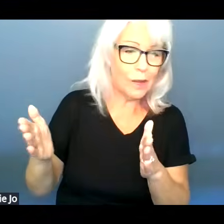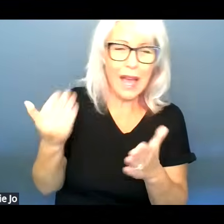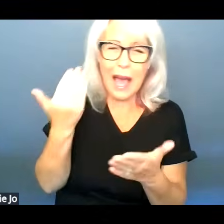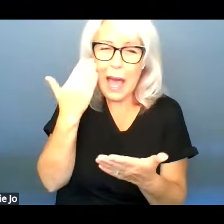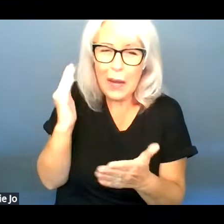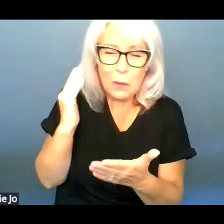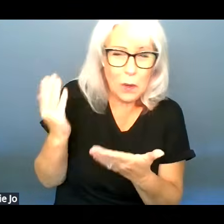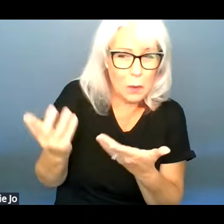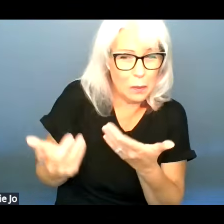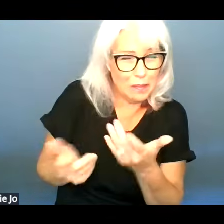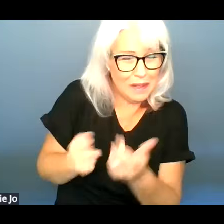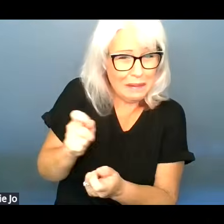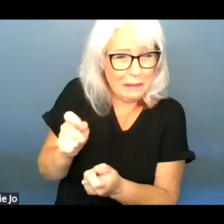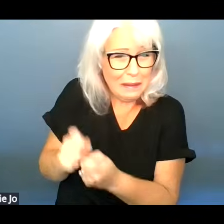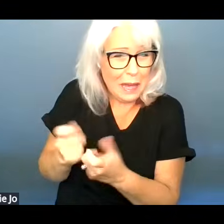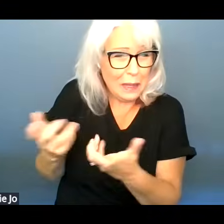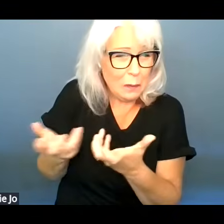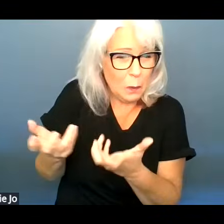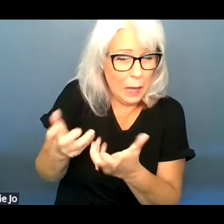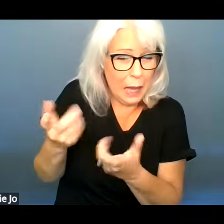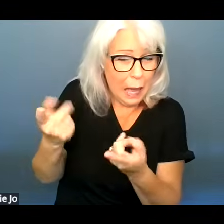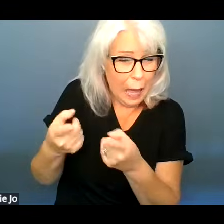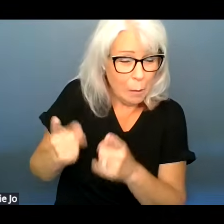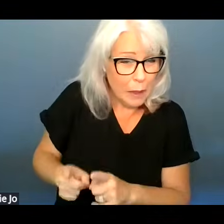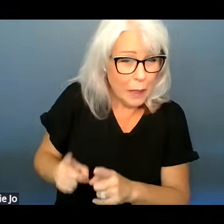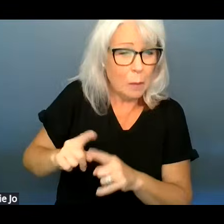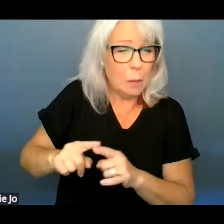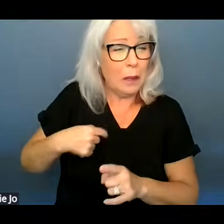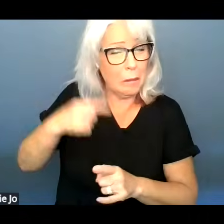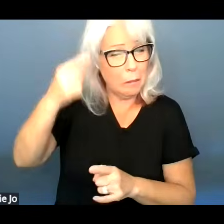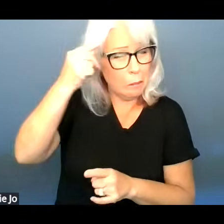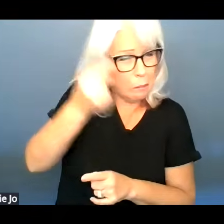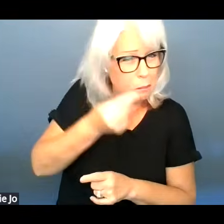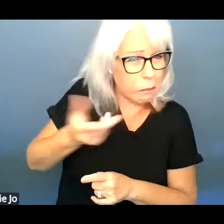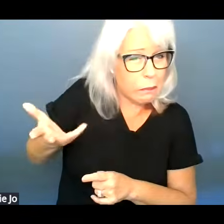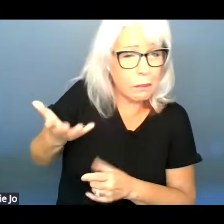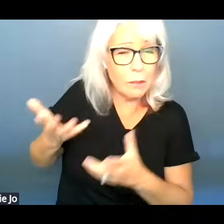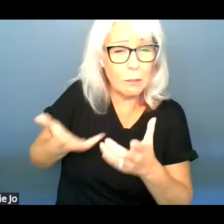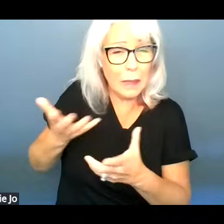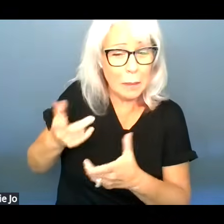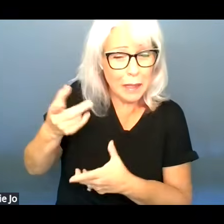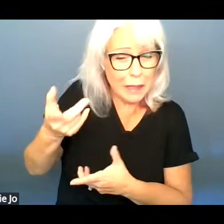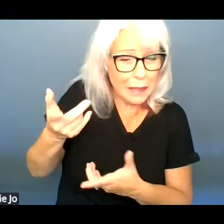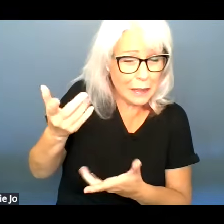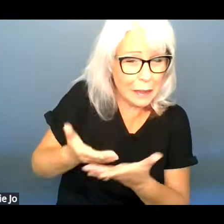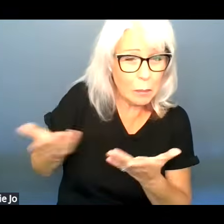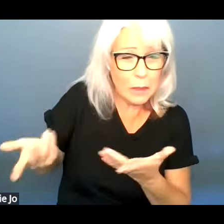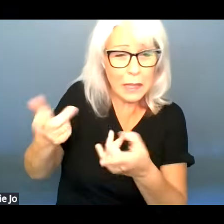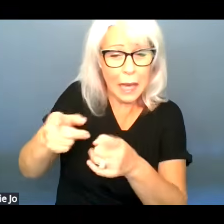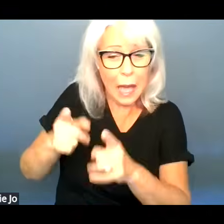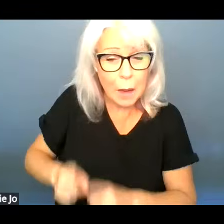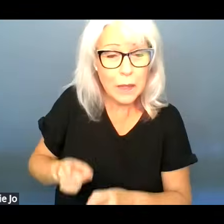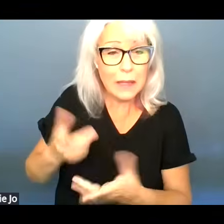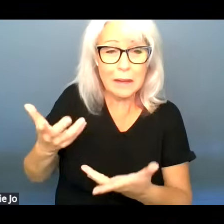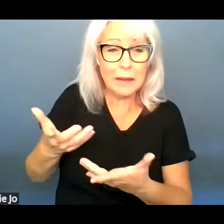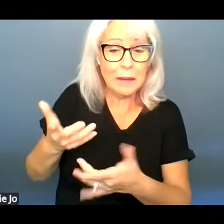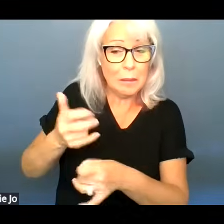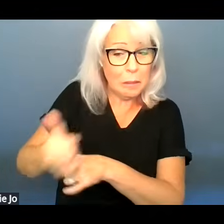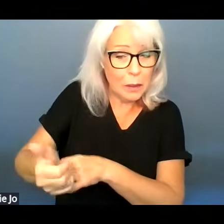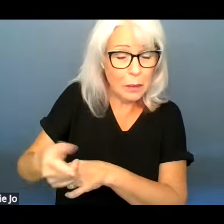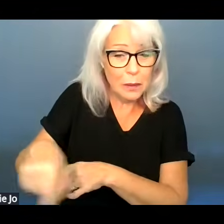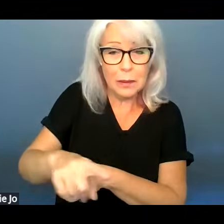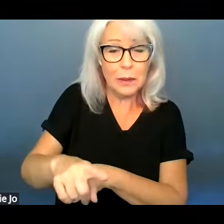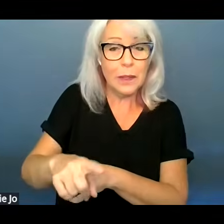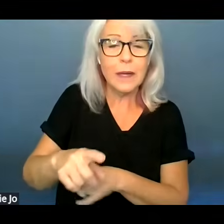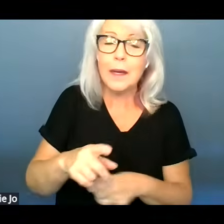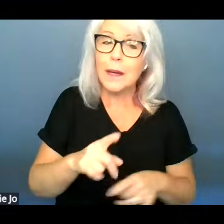what happened. I'm just being told that someone did something outside of their authority. That's really a non-starter. I mean, again,